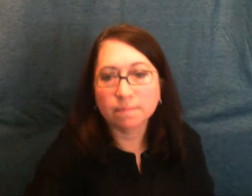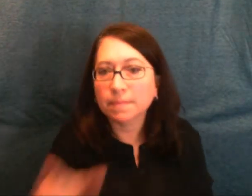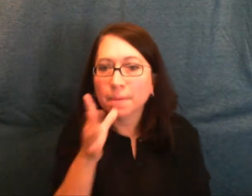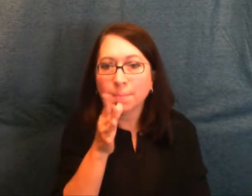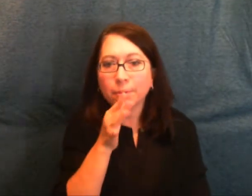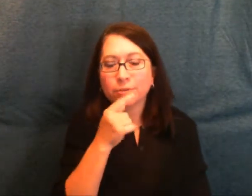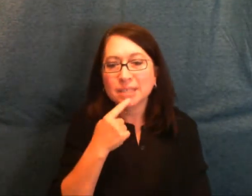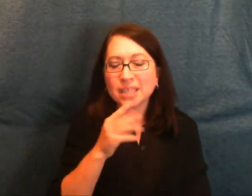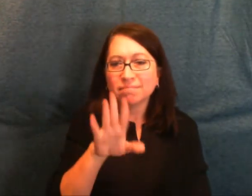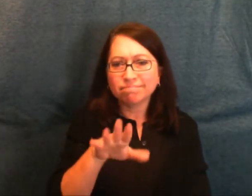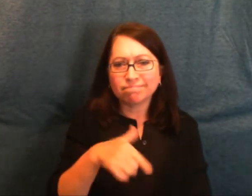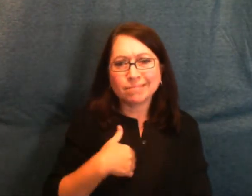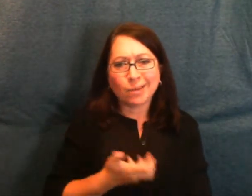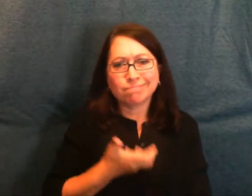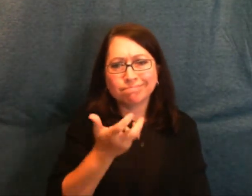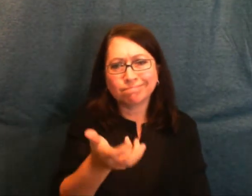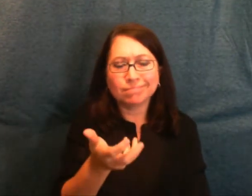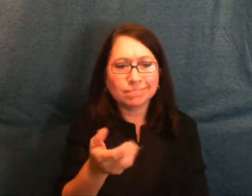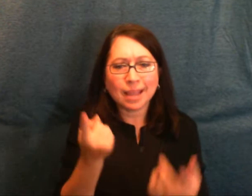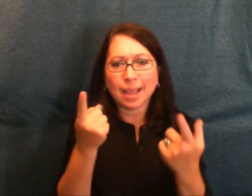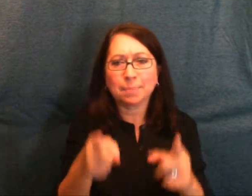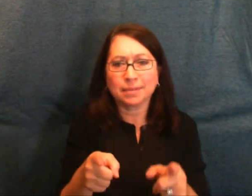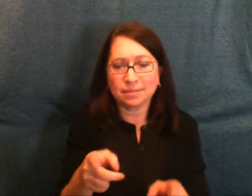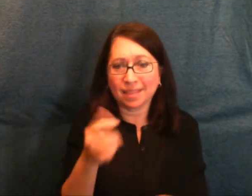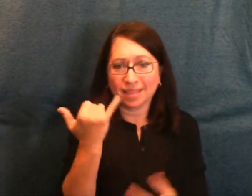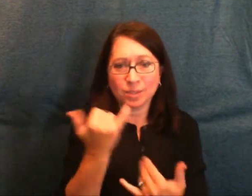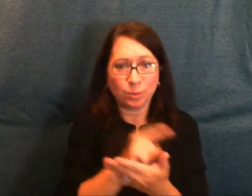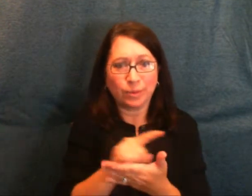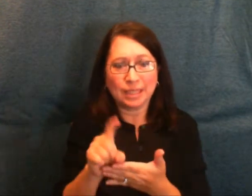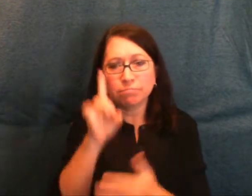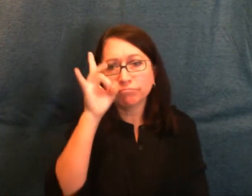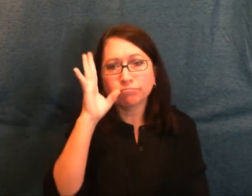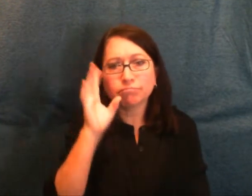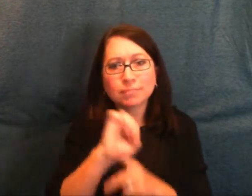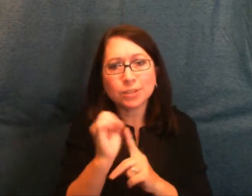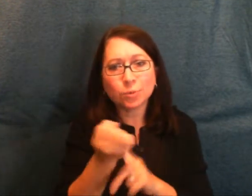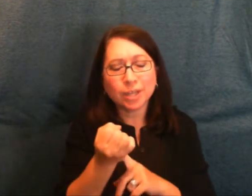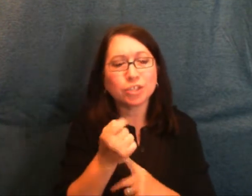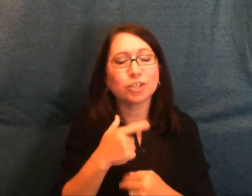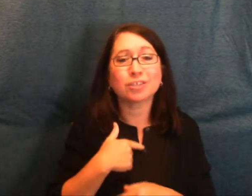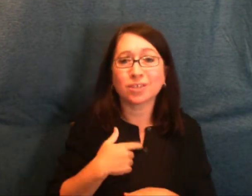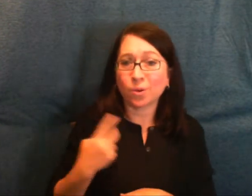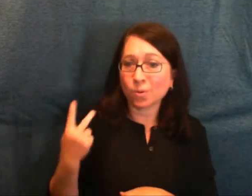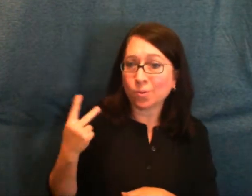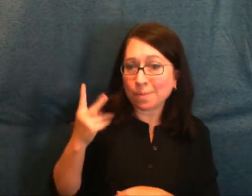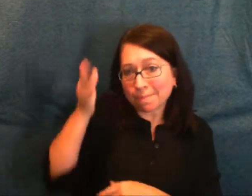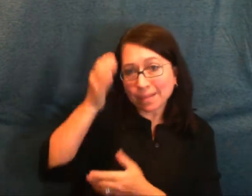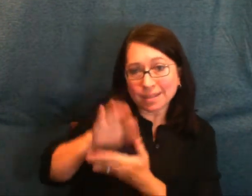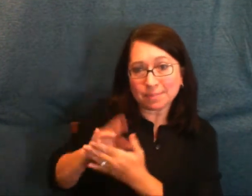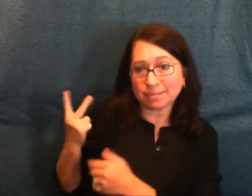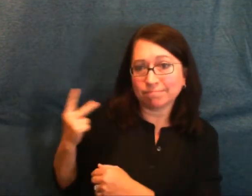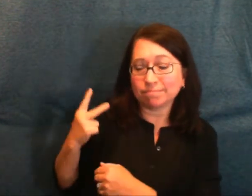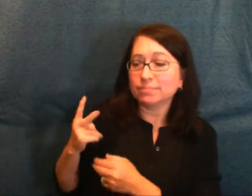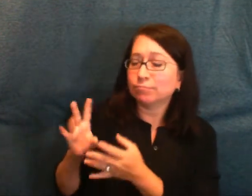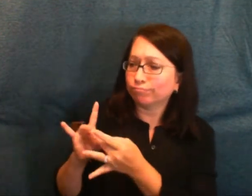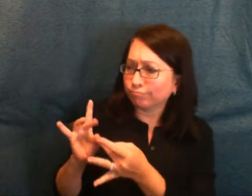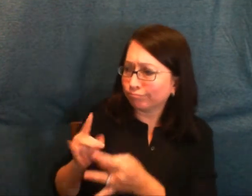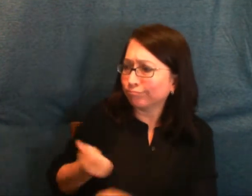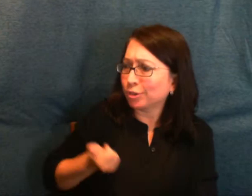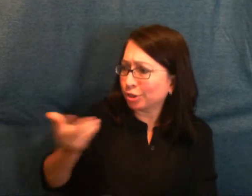tough situation in our family this week, and the more we kind of started sharing it with our close friends, the bigger we realized that this needs to get out there. Our